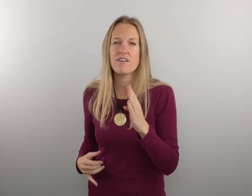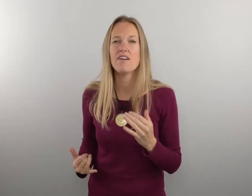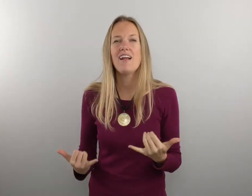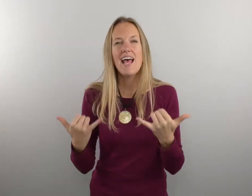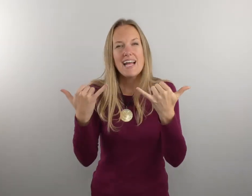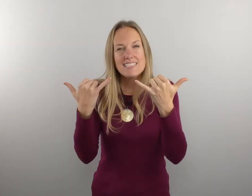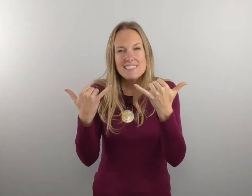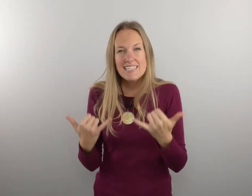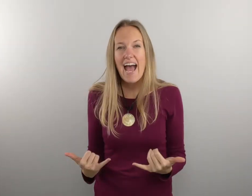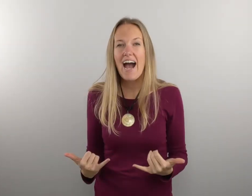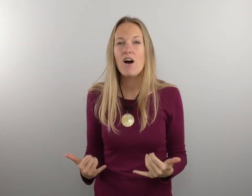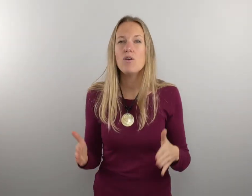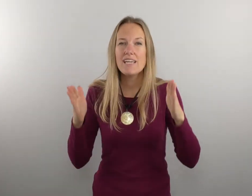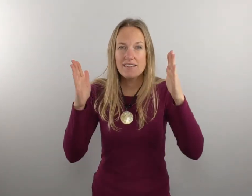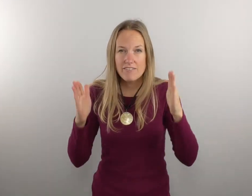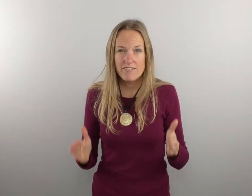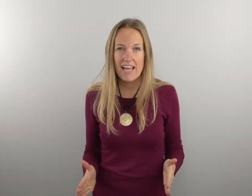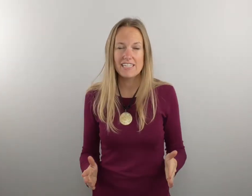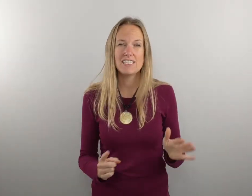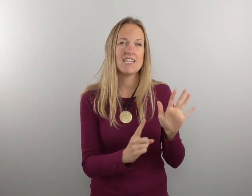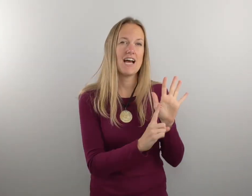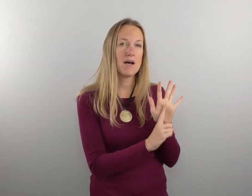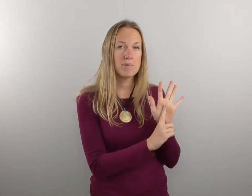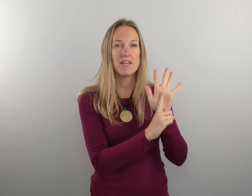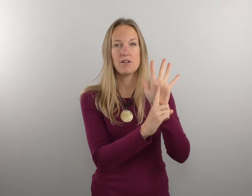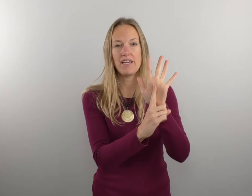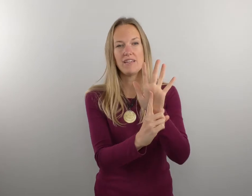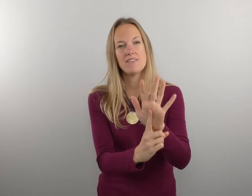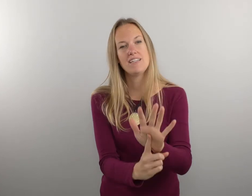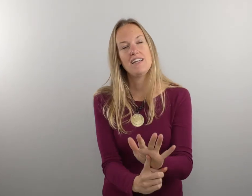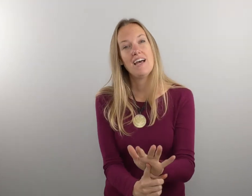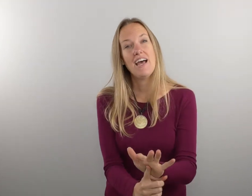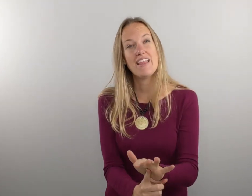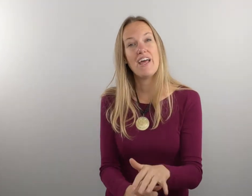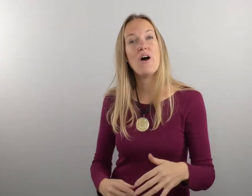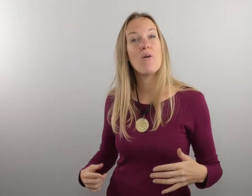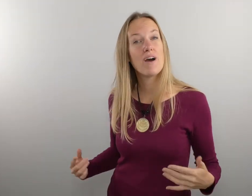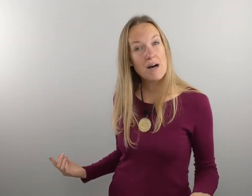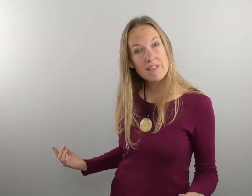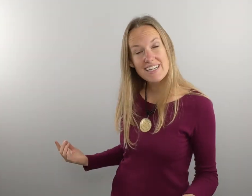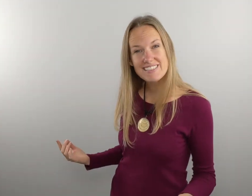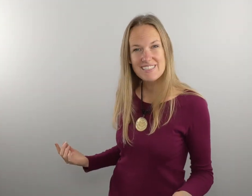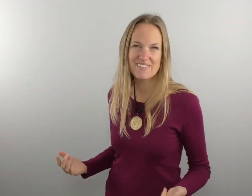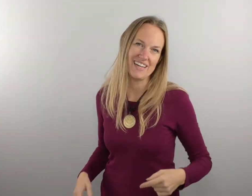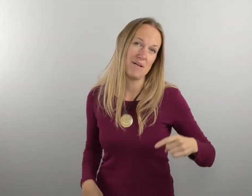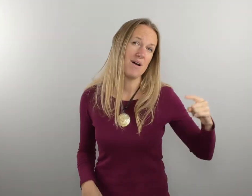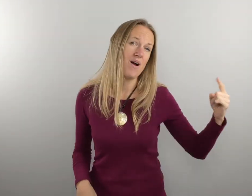Father, now in flesh appearing. And then, oh come, let us adore him.